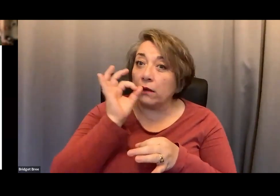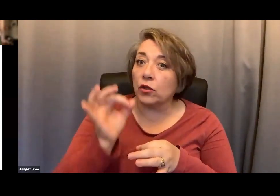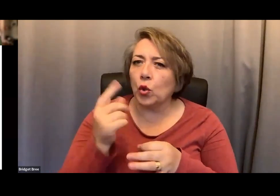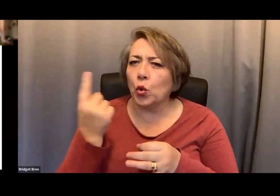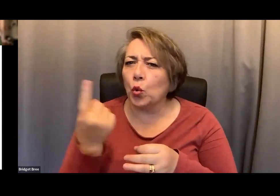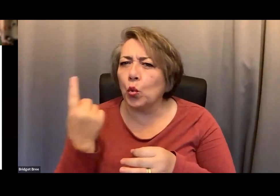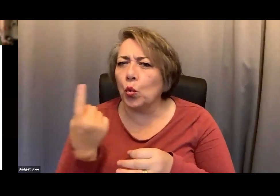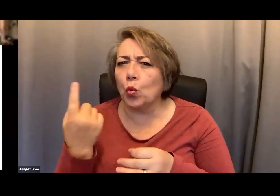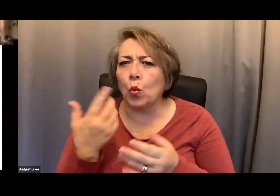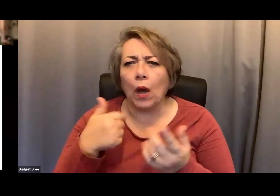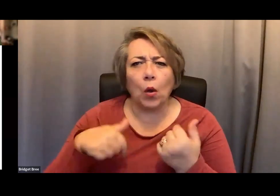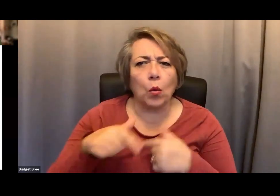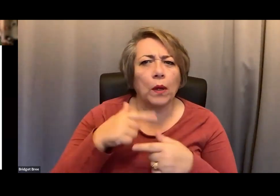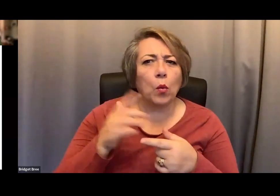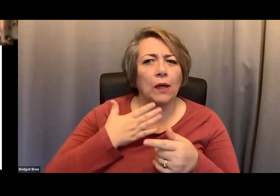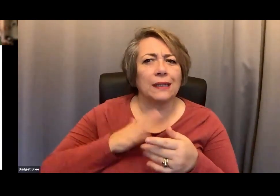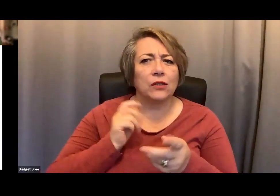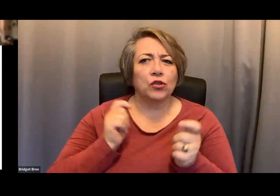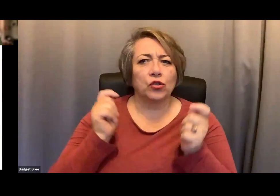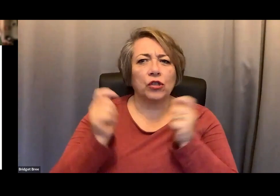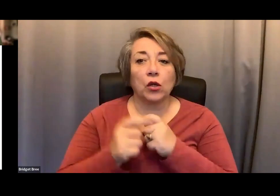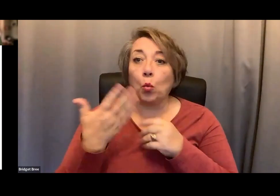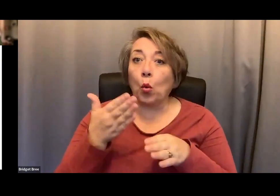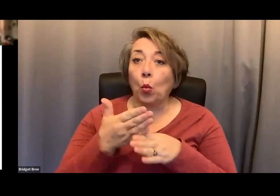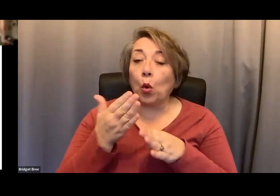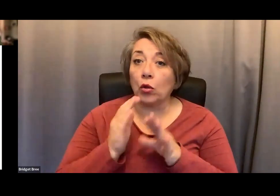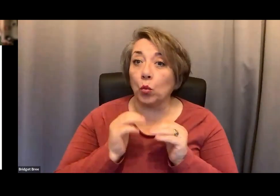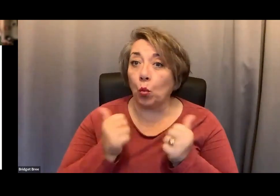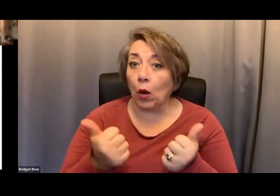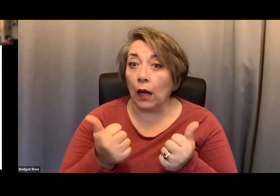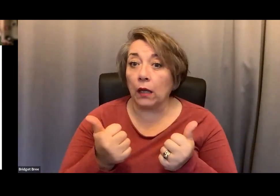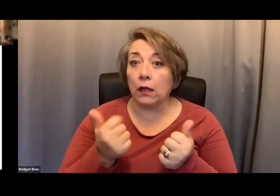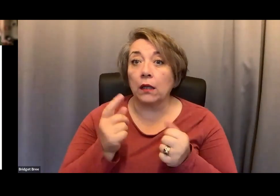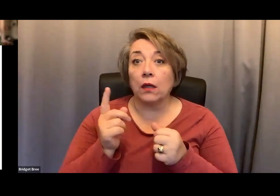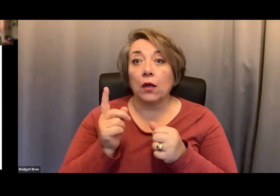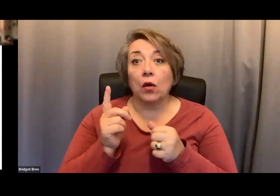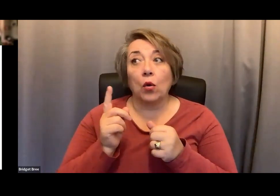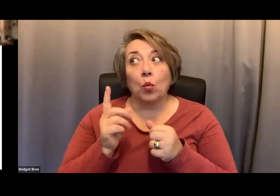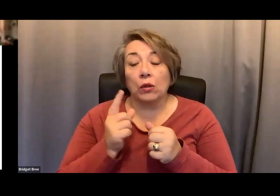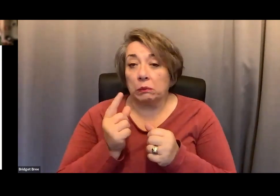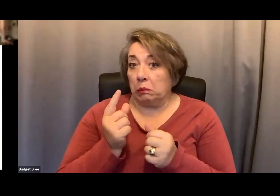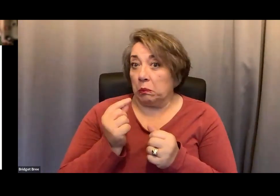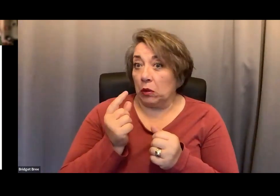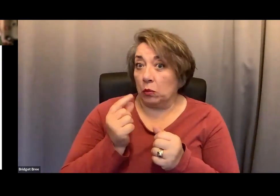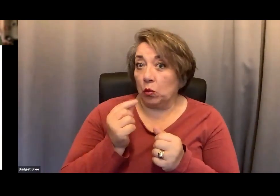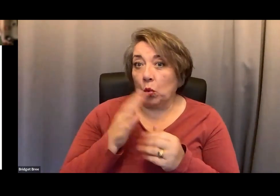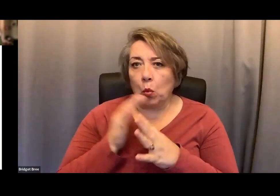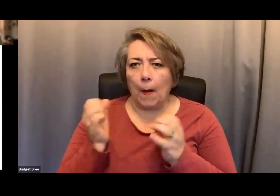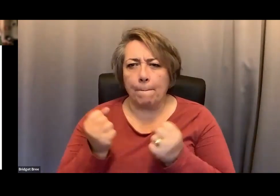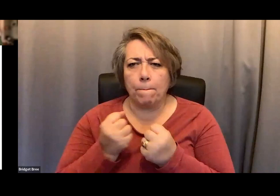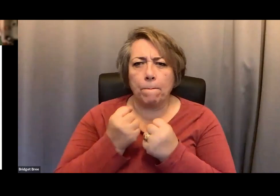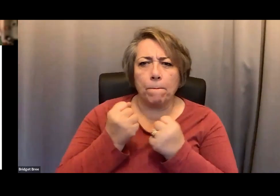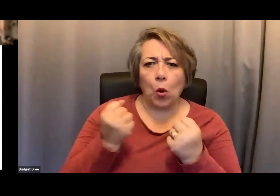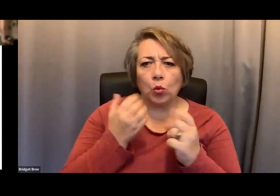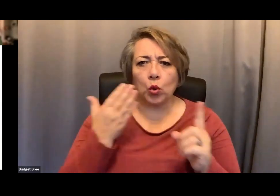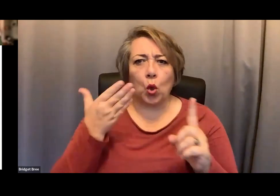need to transform? What's working well? What could we be? What bold goals are we working towards? And for us,